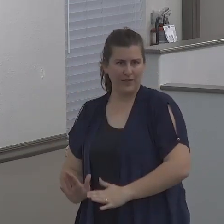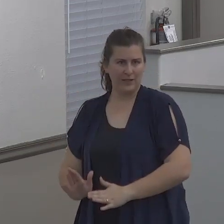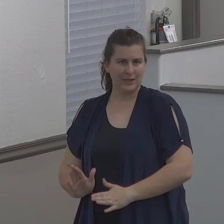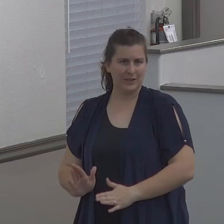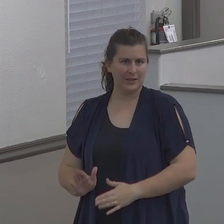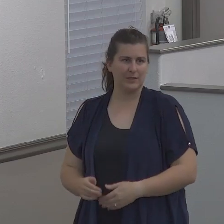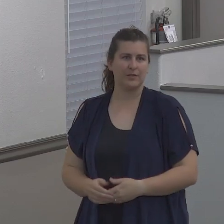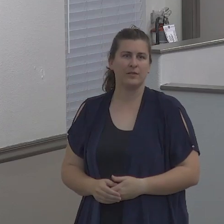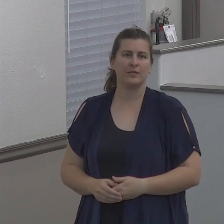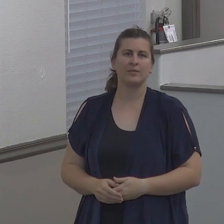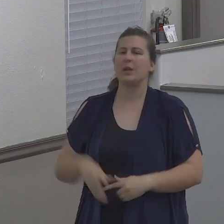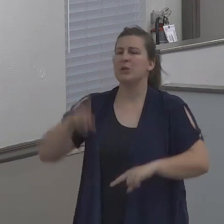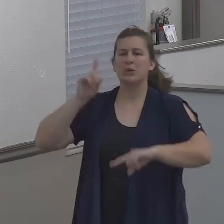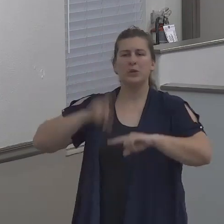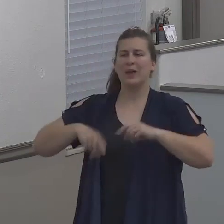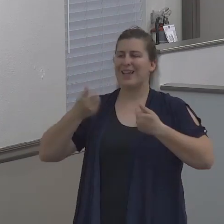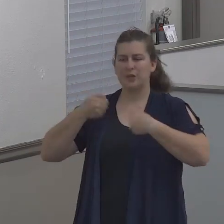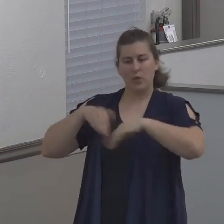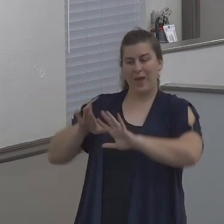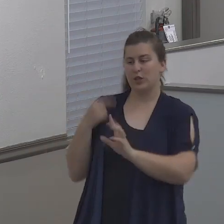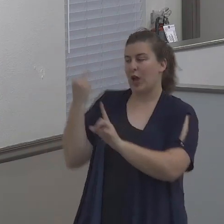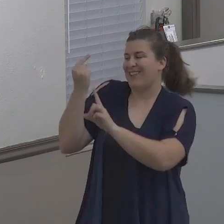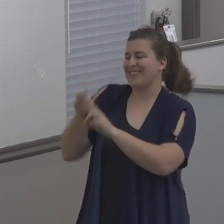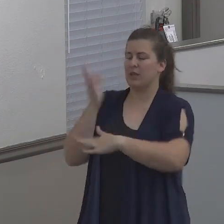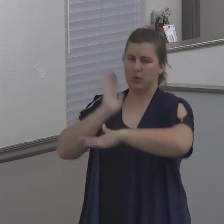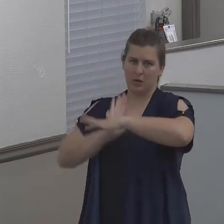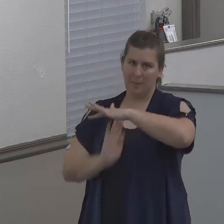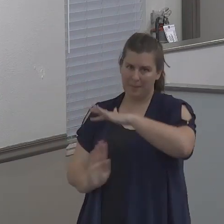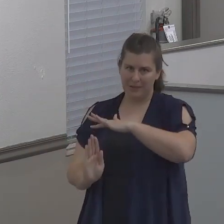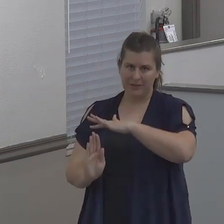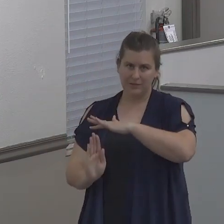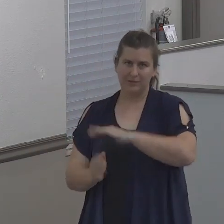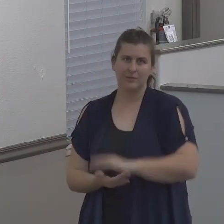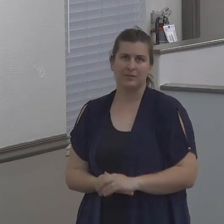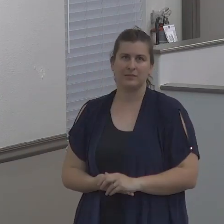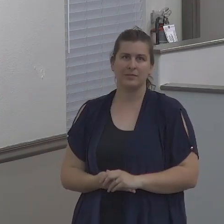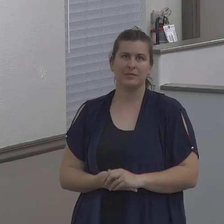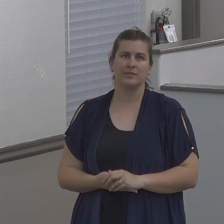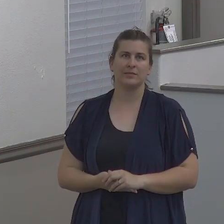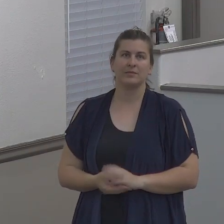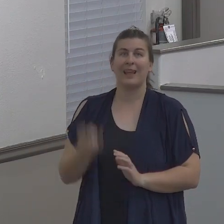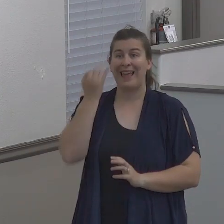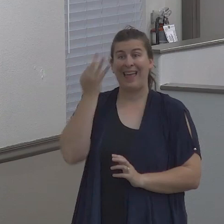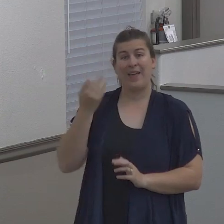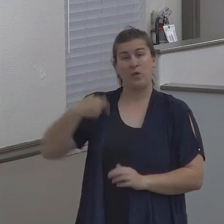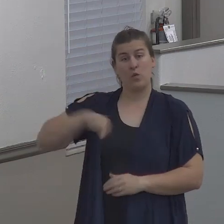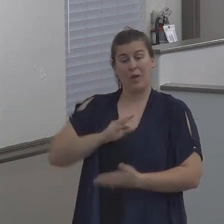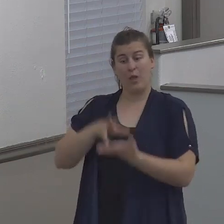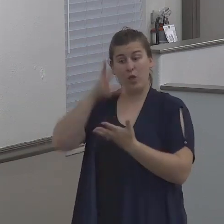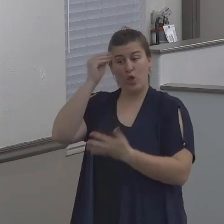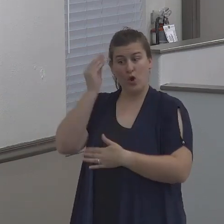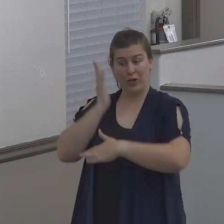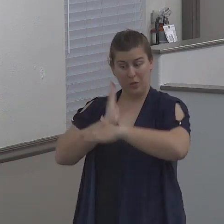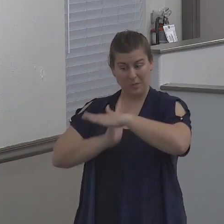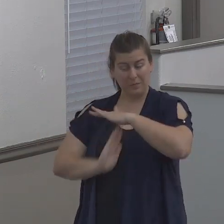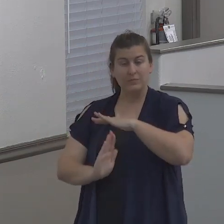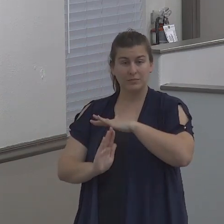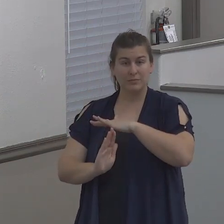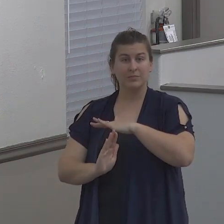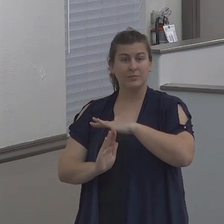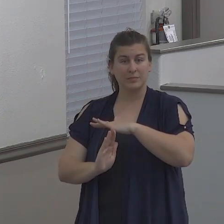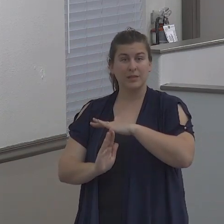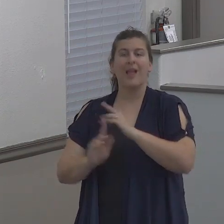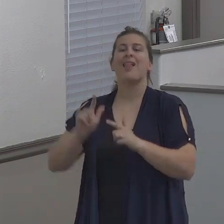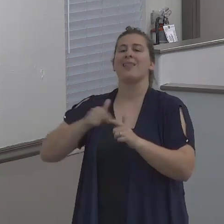humble. You see, there's no surrender without humility. If we can learn